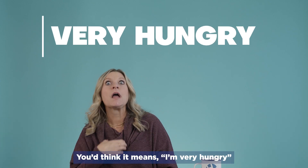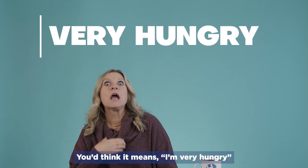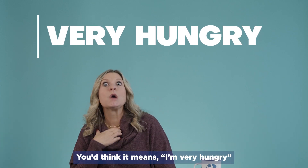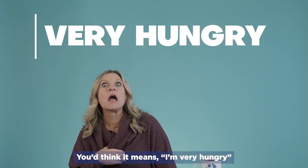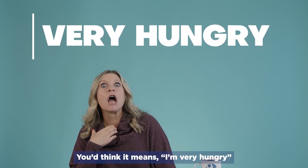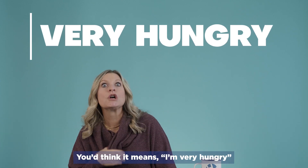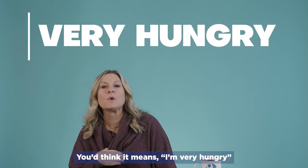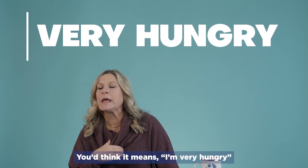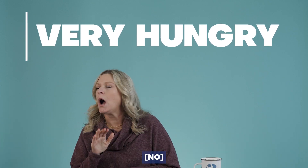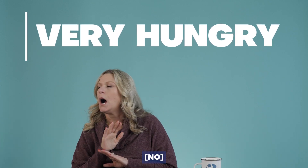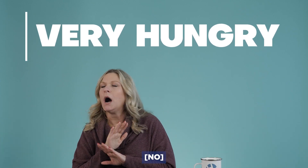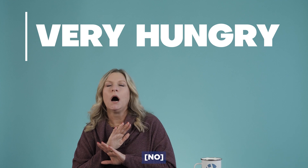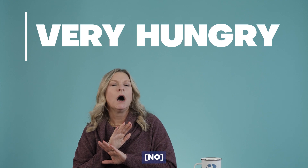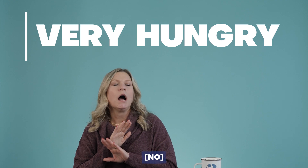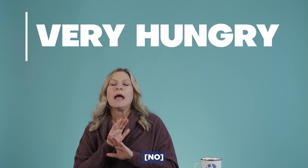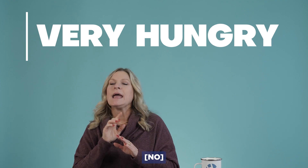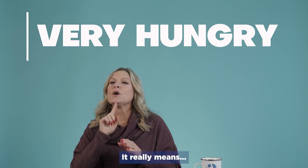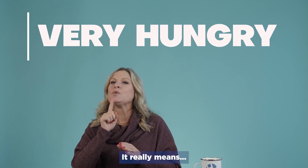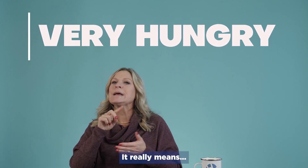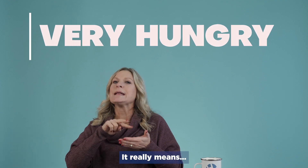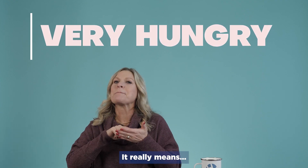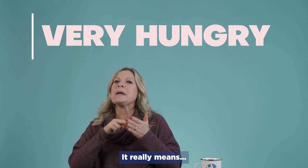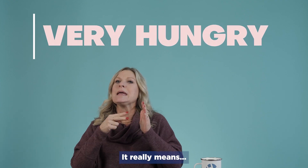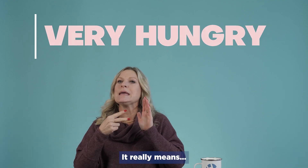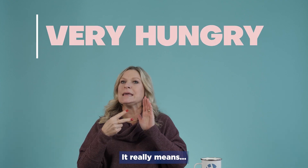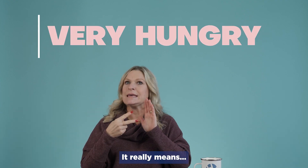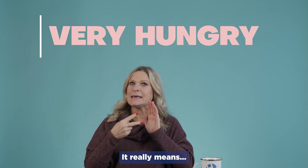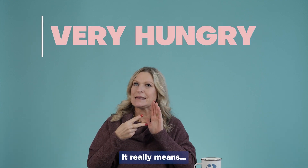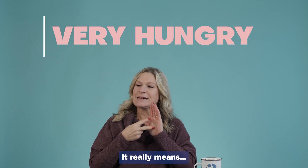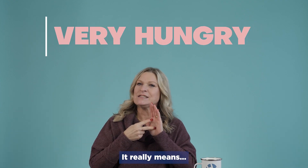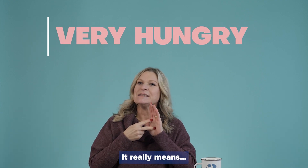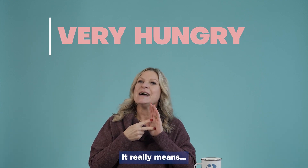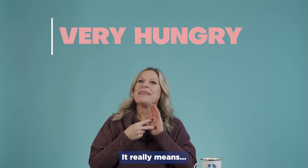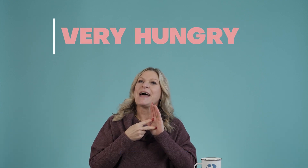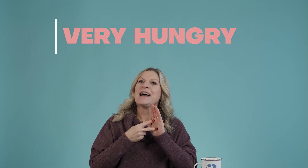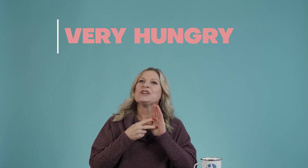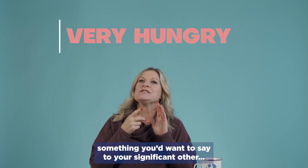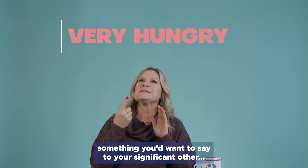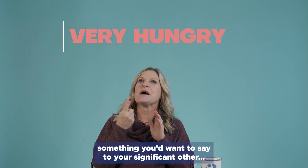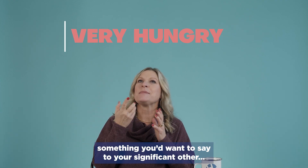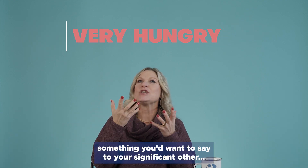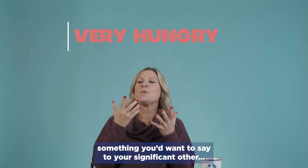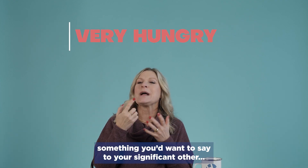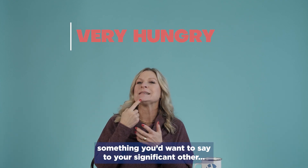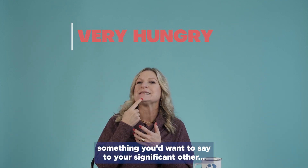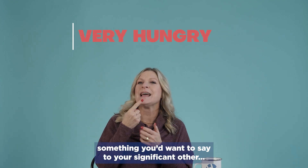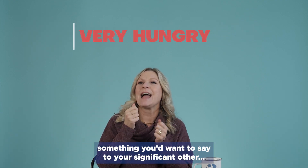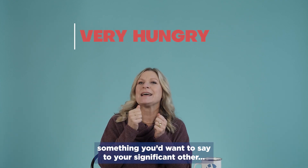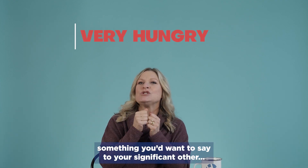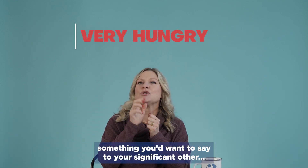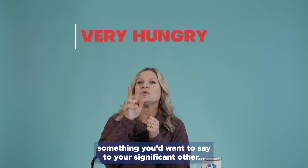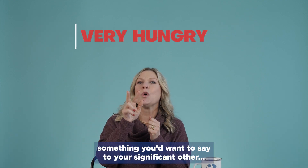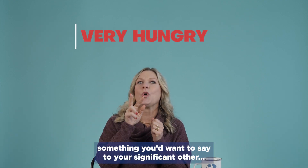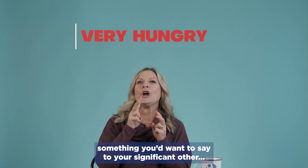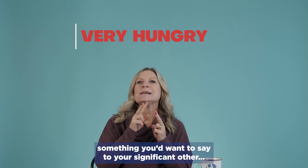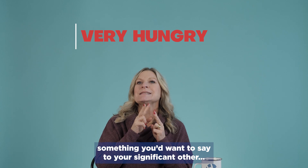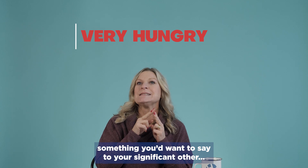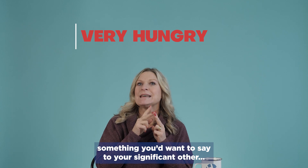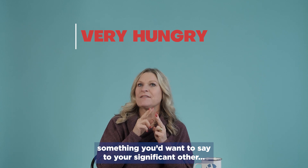very hungry. It really means there's something you want to say to your